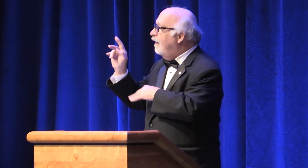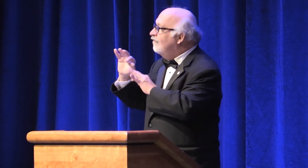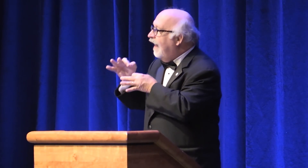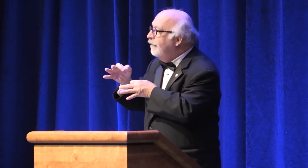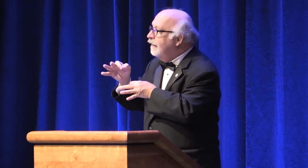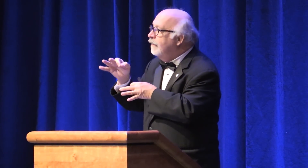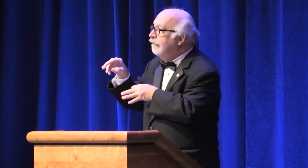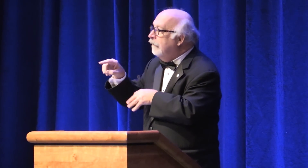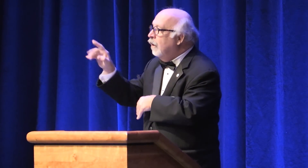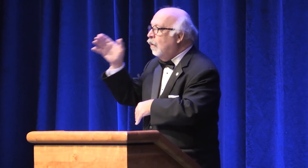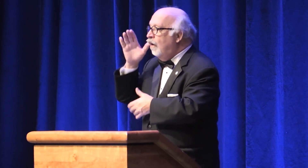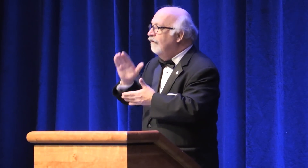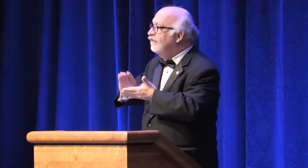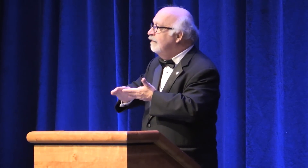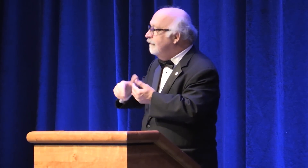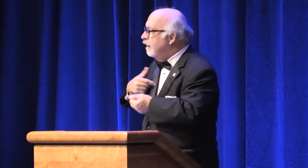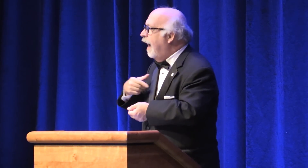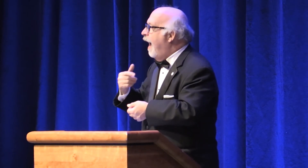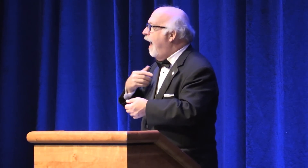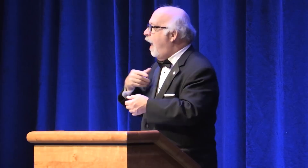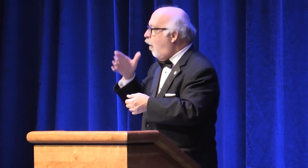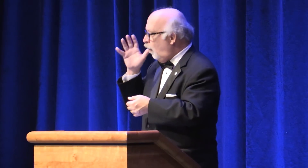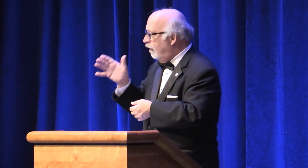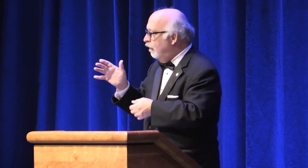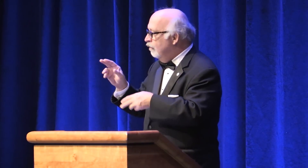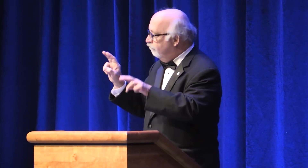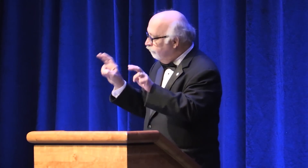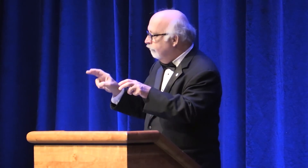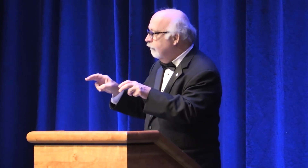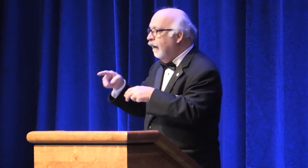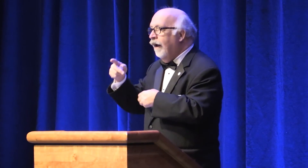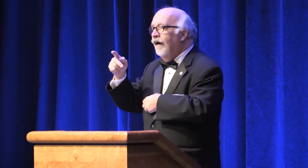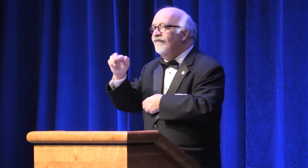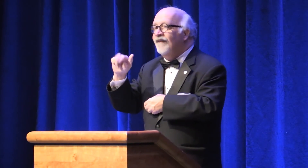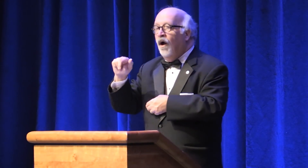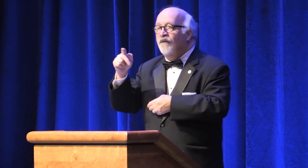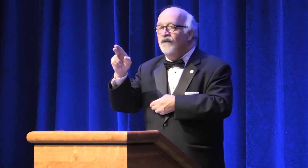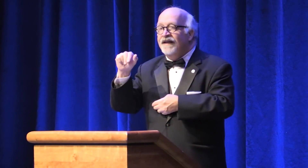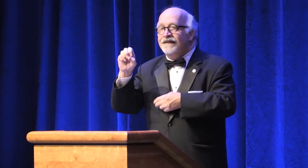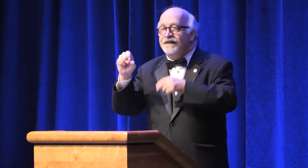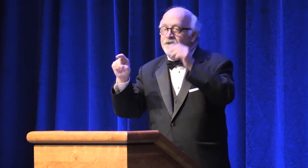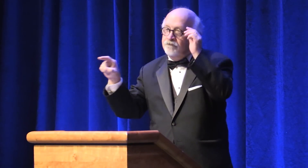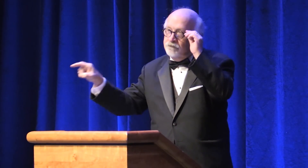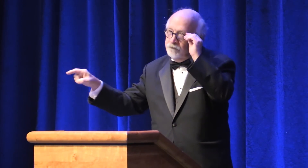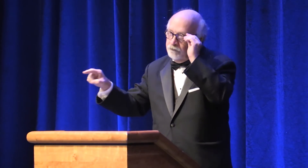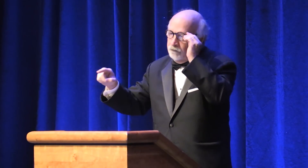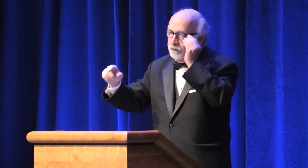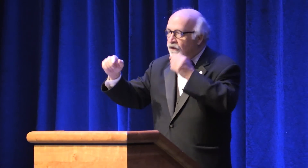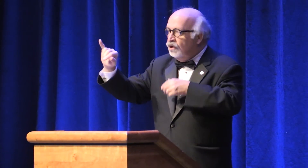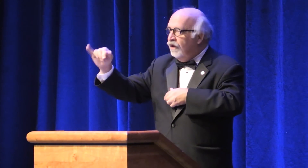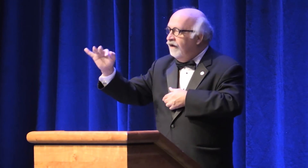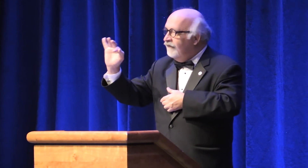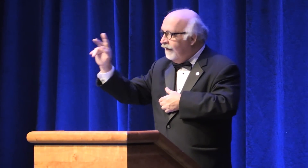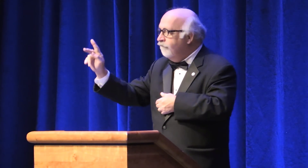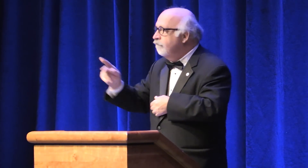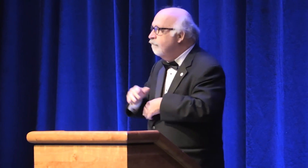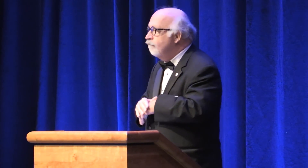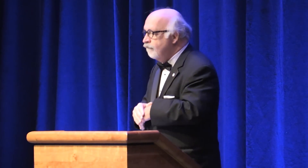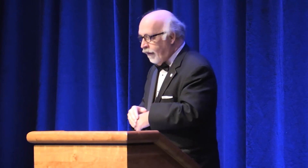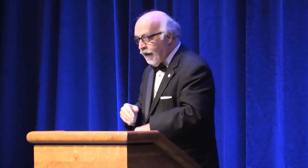So I hope that the Kennedy family will forgive me for paraphrasing what he had